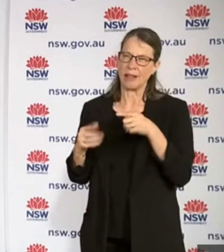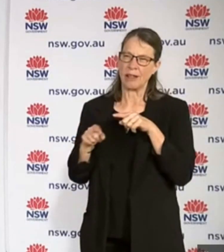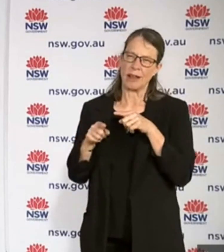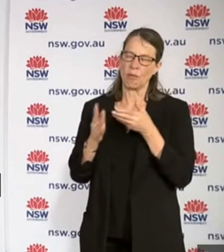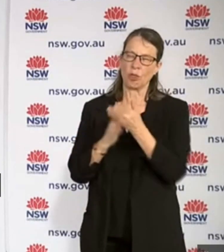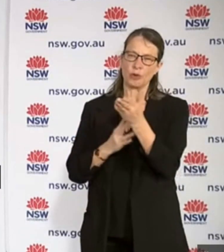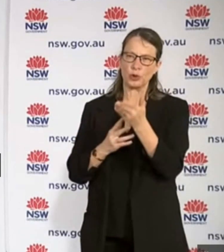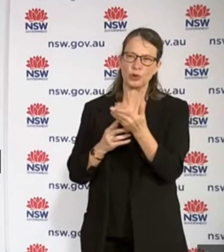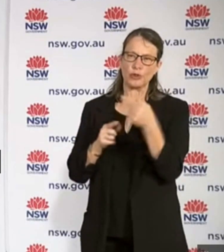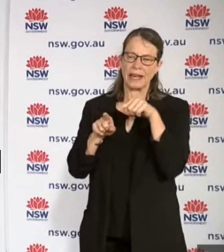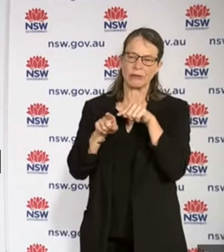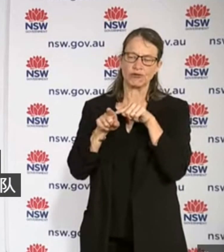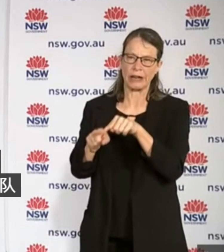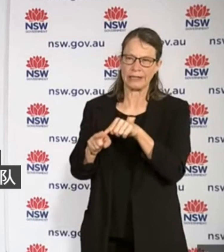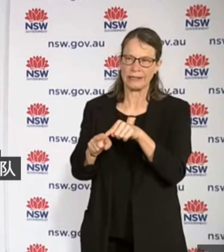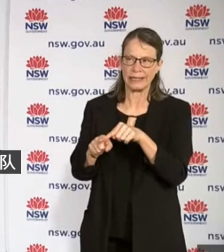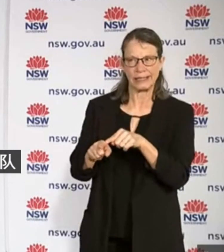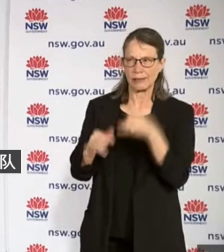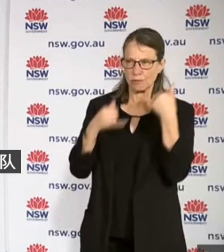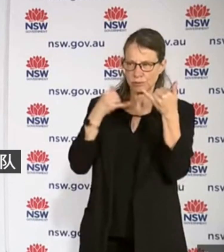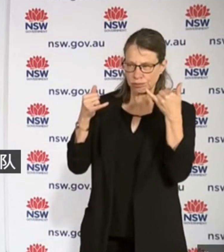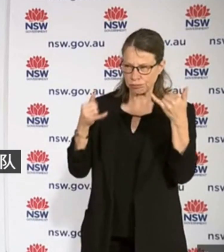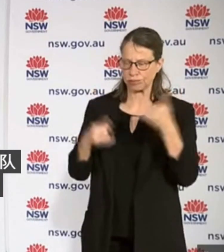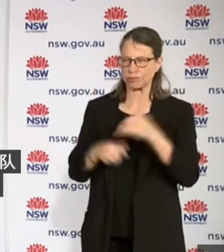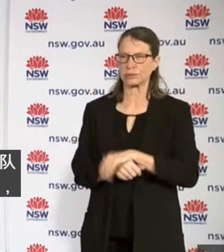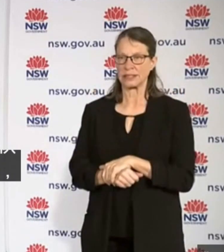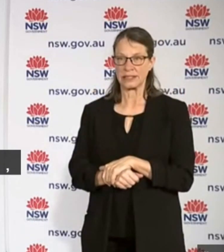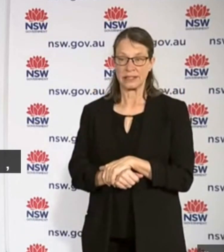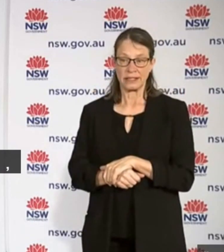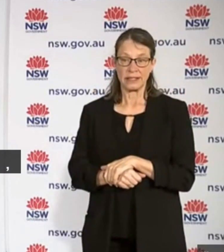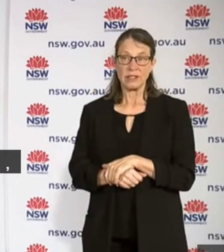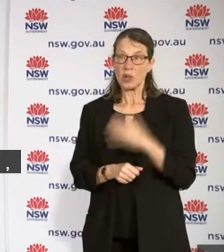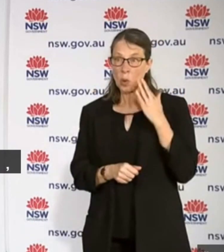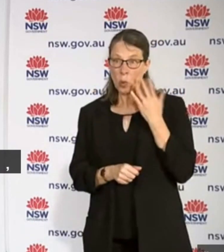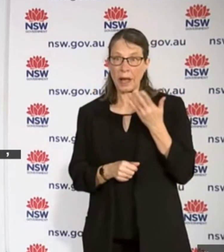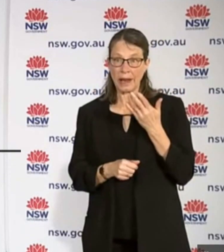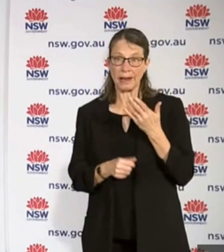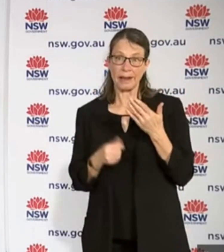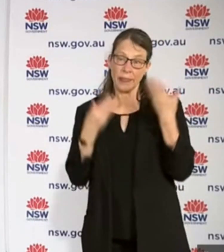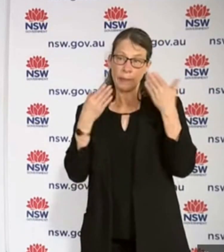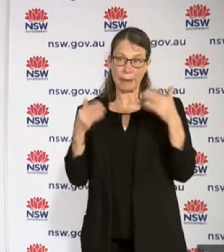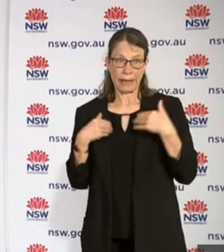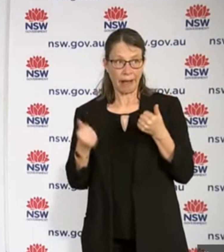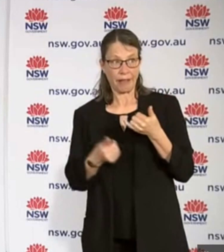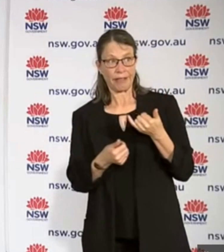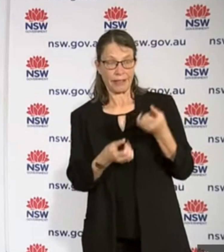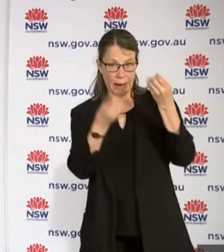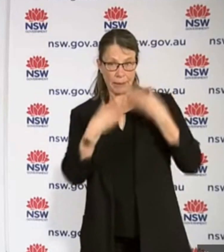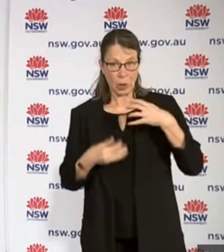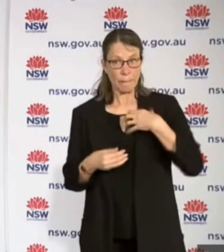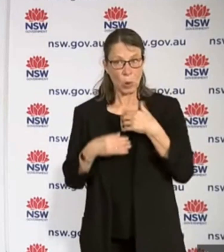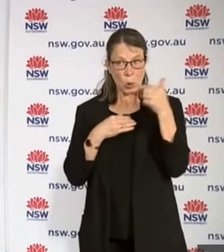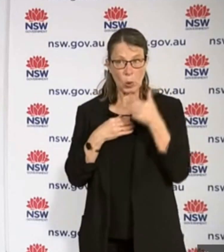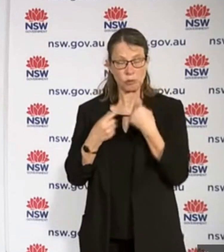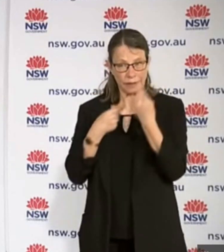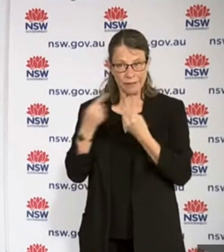and if New South Wales Public Health or the health team provide me with anything beyond that, of course I'll make that public. We've been very, very clear on making